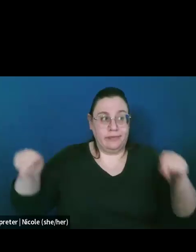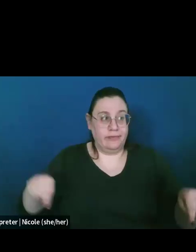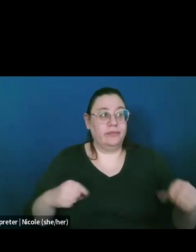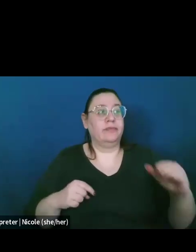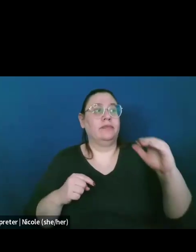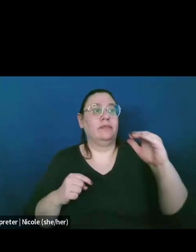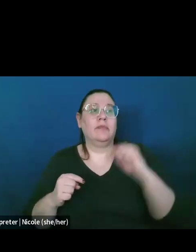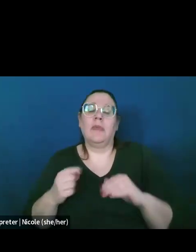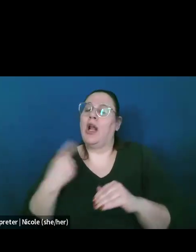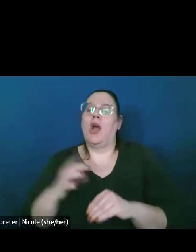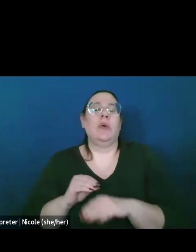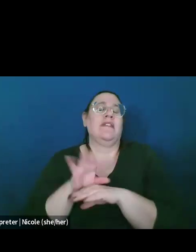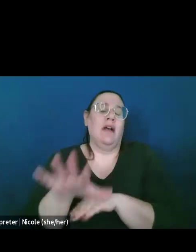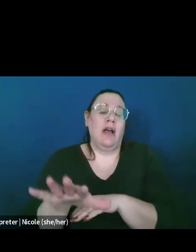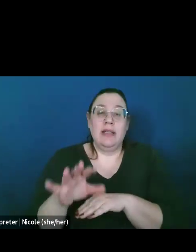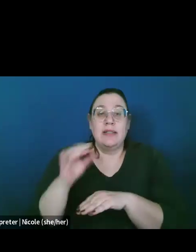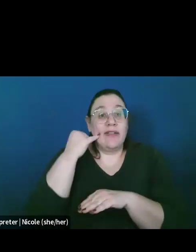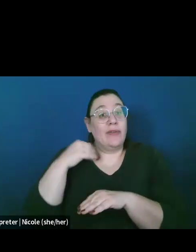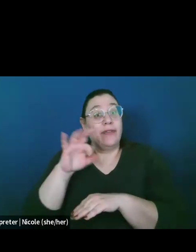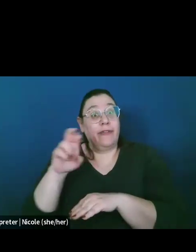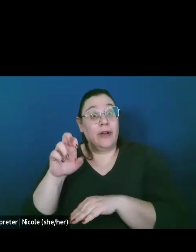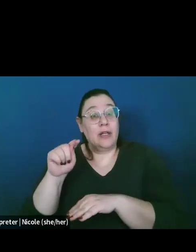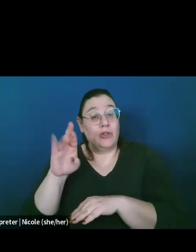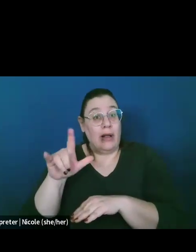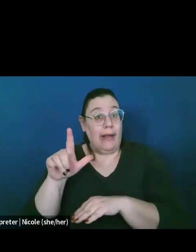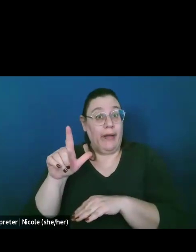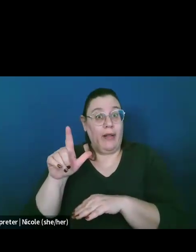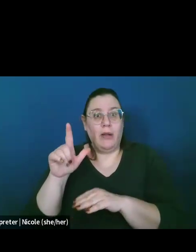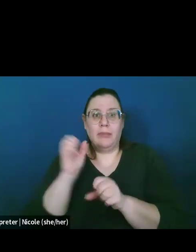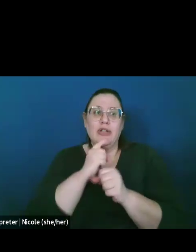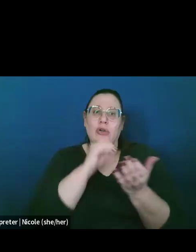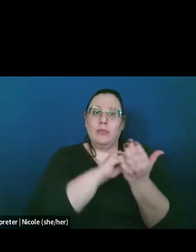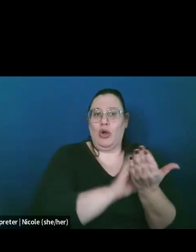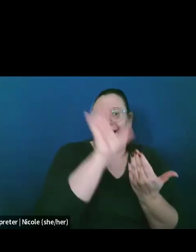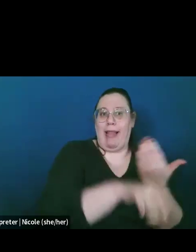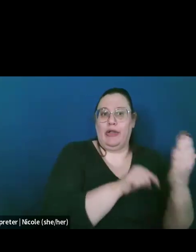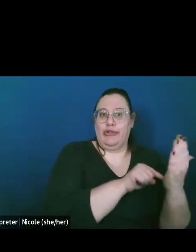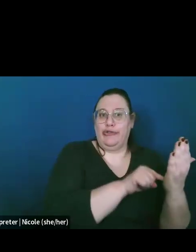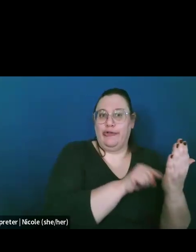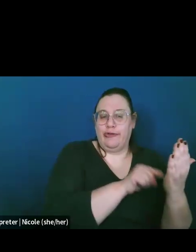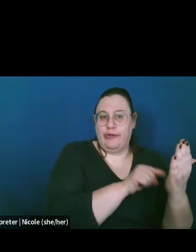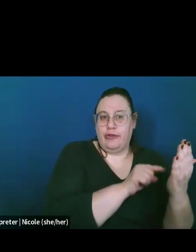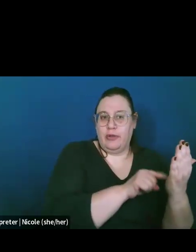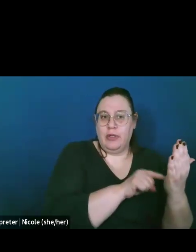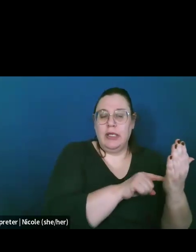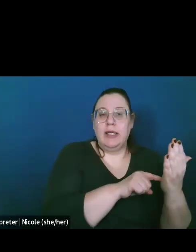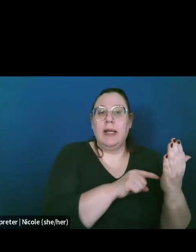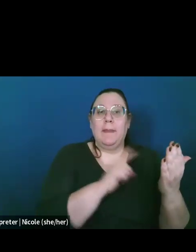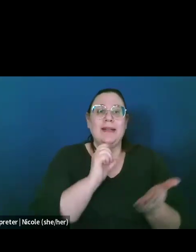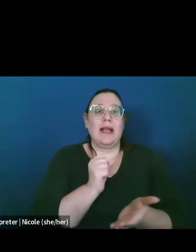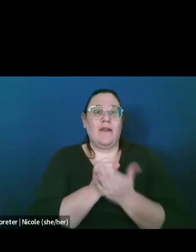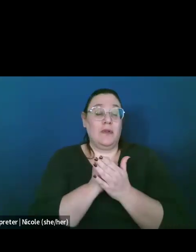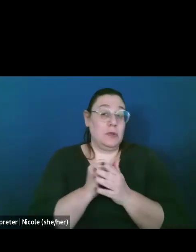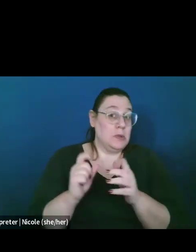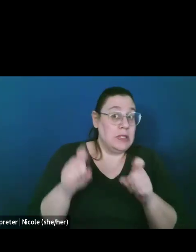tip is always when you start a free trial, always set it on like a calendar alert, because it's helpful always to kind of trial and